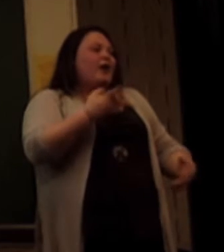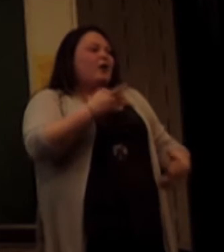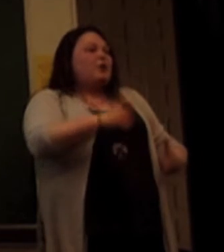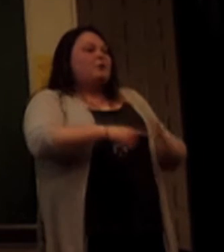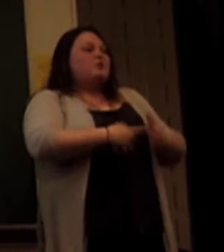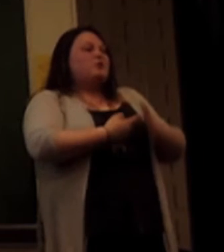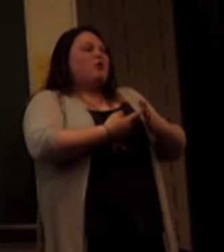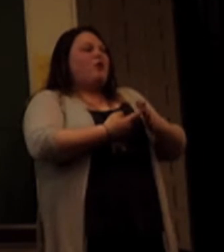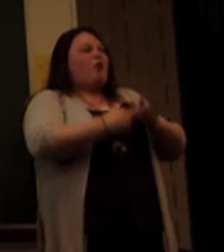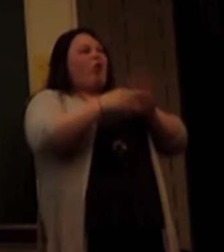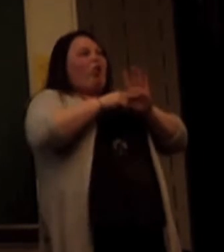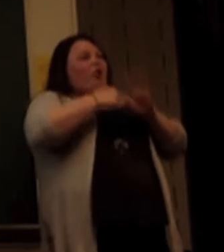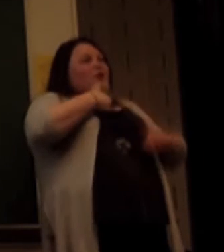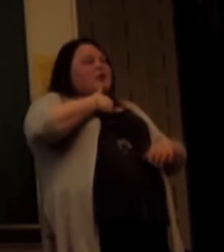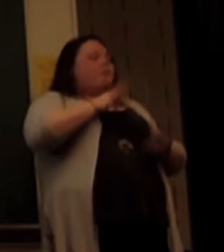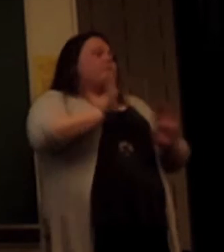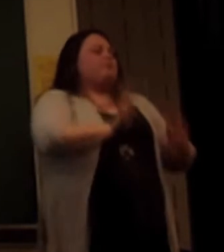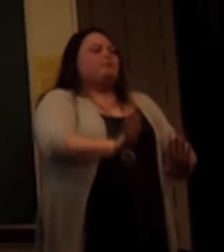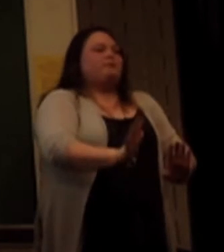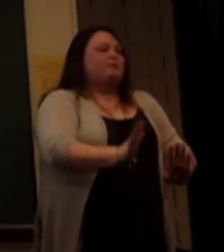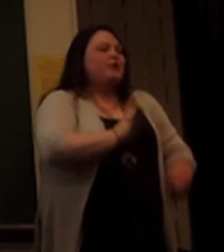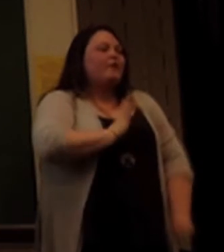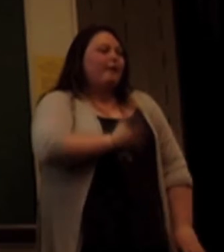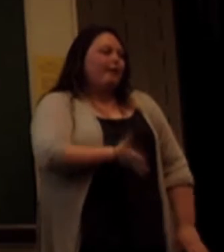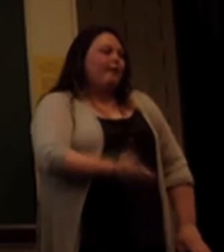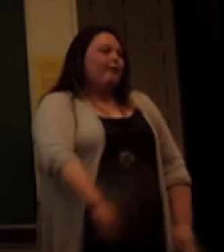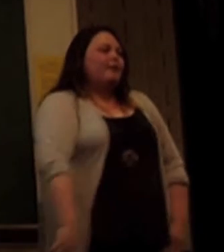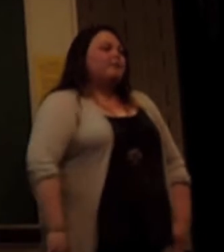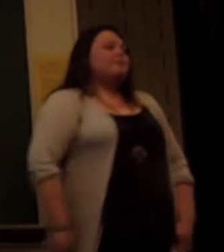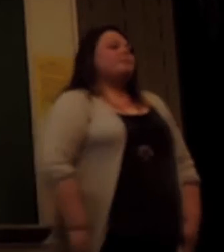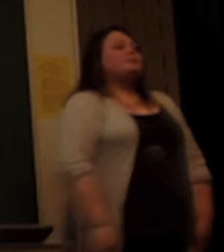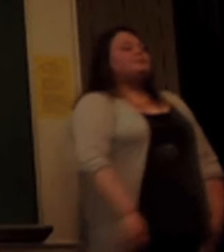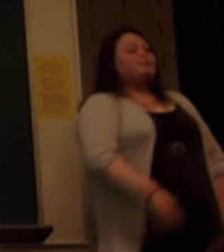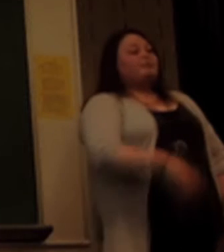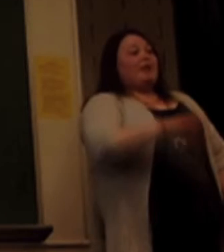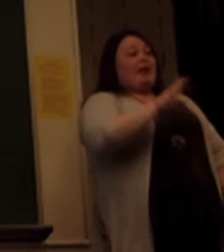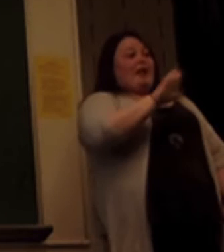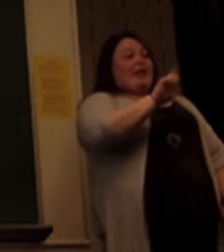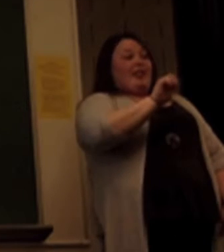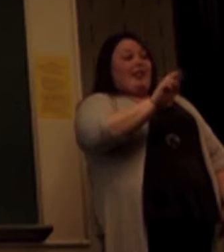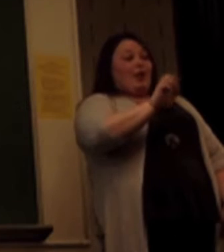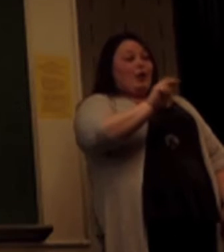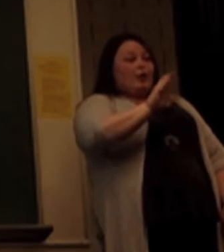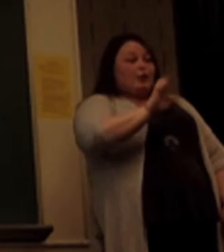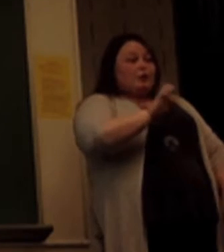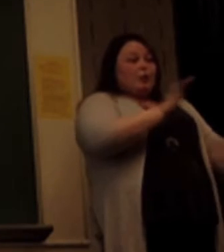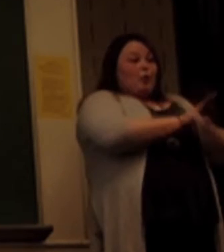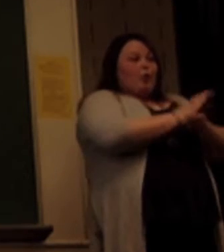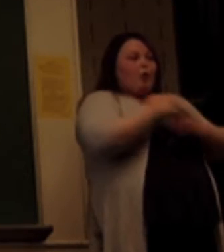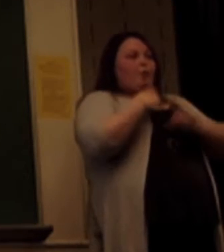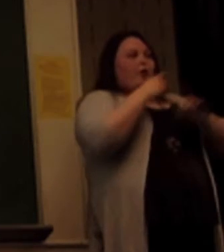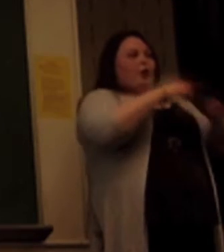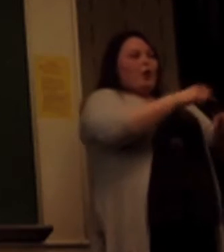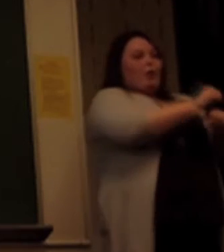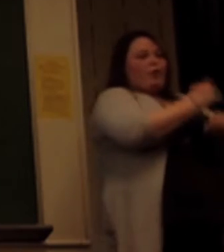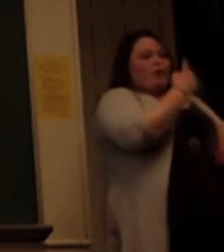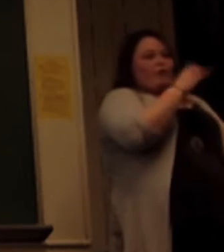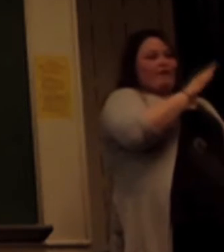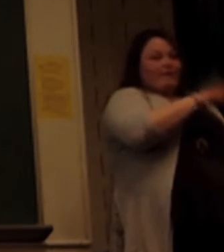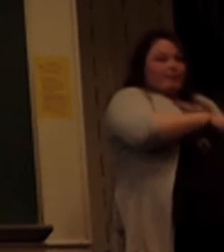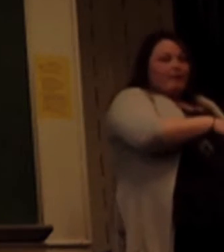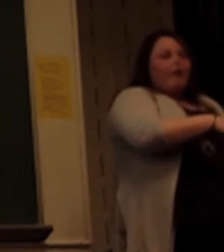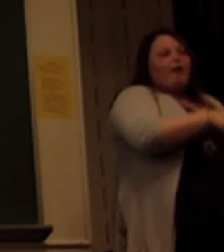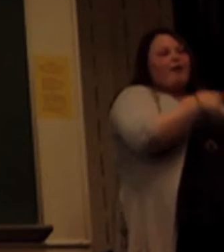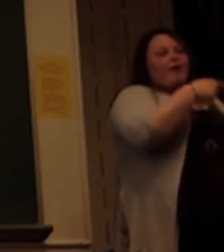Speak up for the consumer. This was a really big thing when I was at Clarence for my field period, so I just added this because you have to not be afraid to